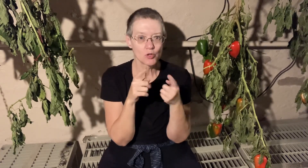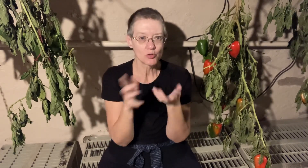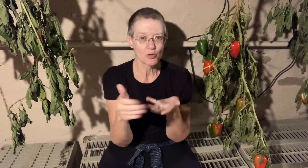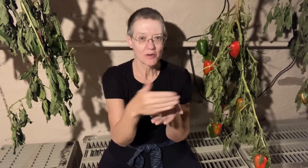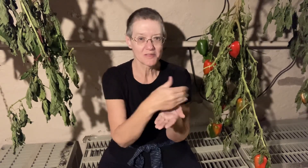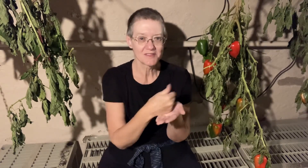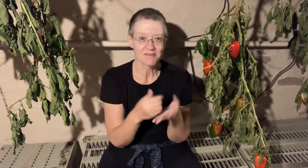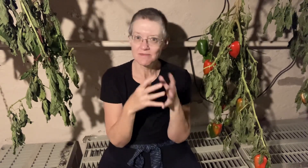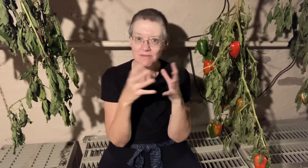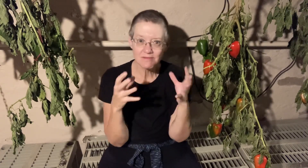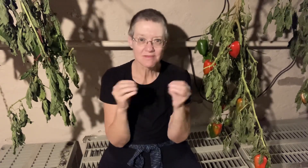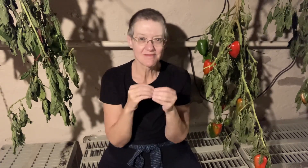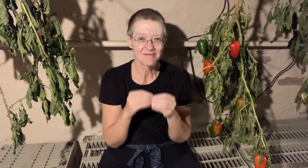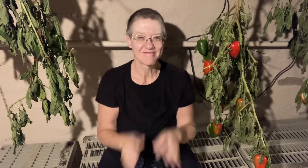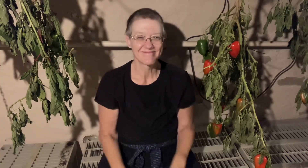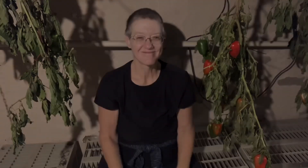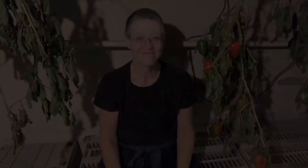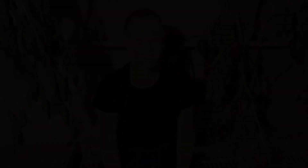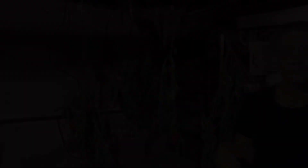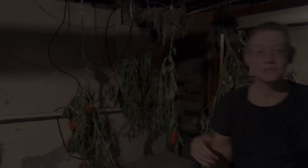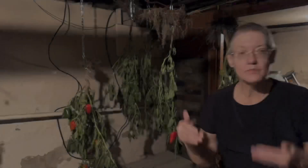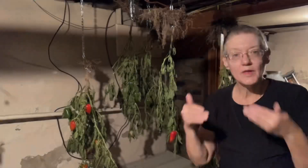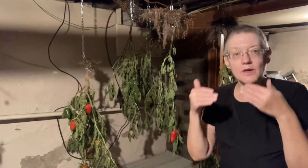but a lot more peppers to harvest.